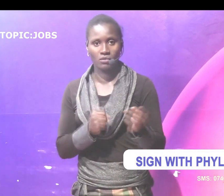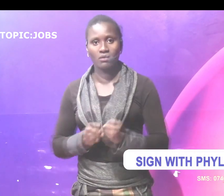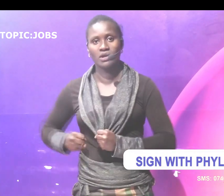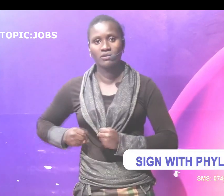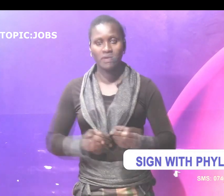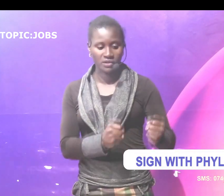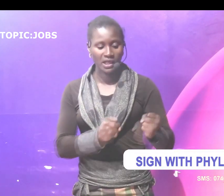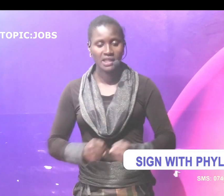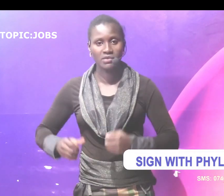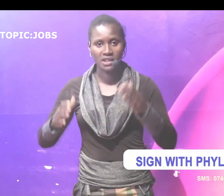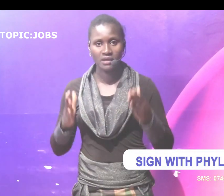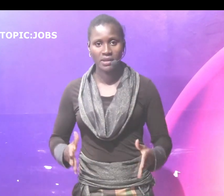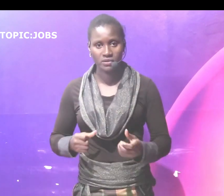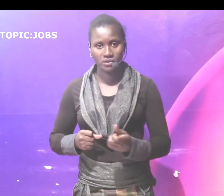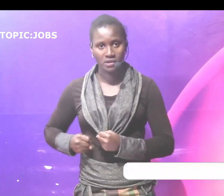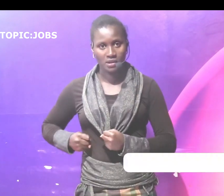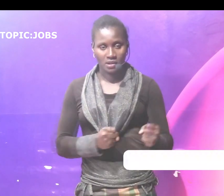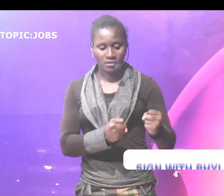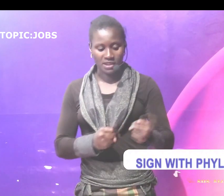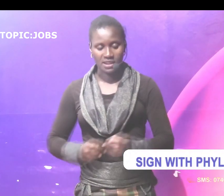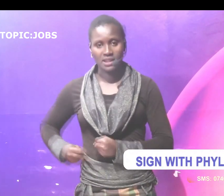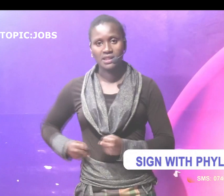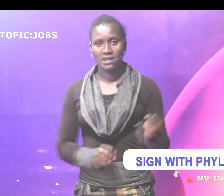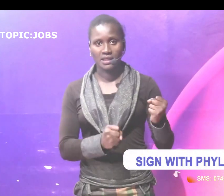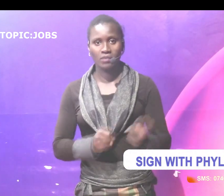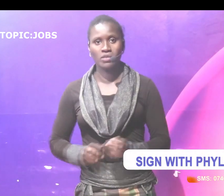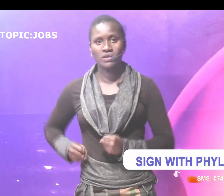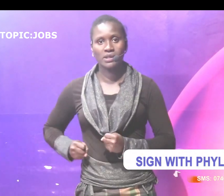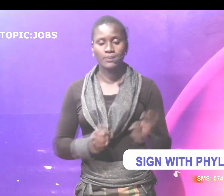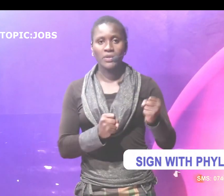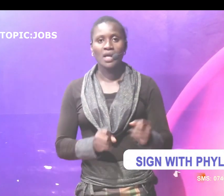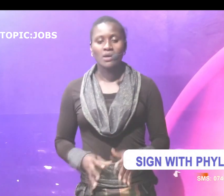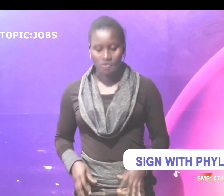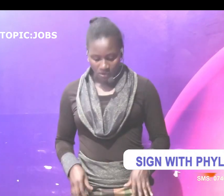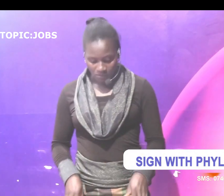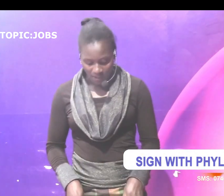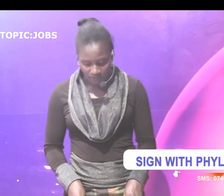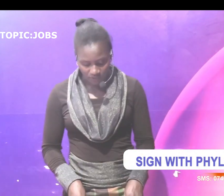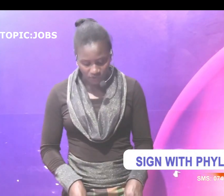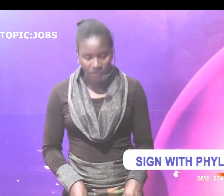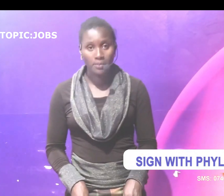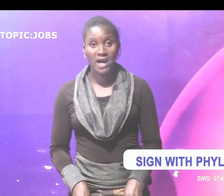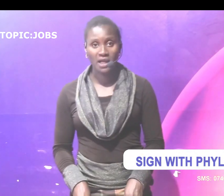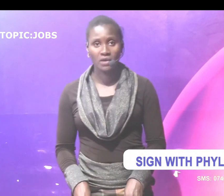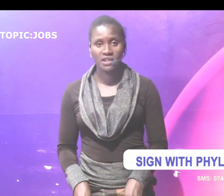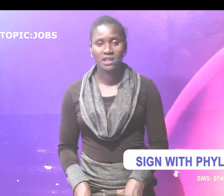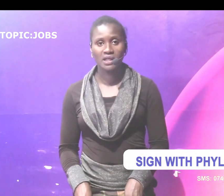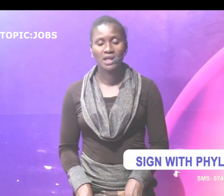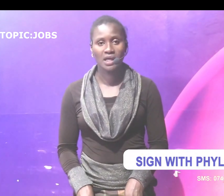we personalize, meaning is a person, but it is in carpentry. So we have also the pilot. How do